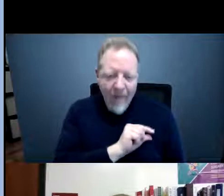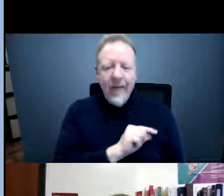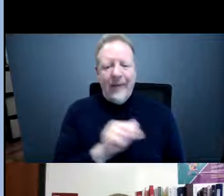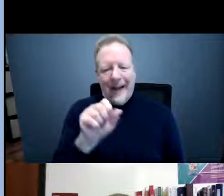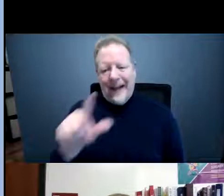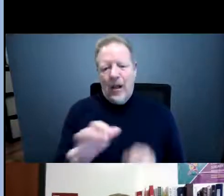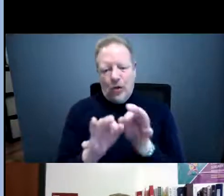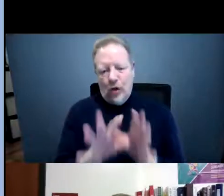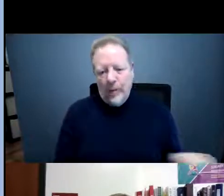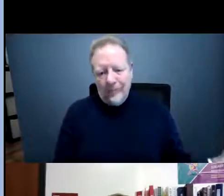interpreter.